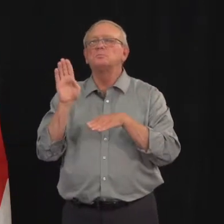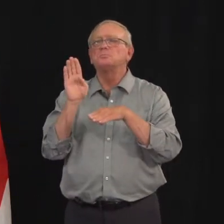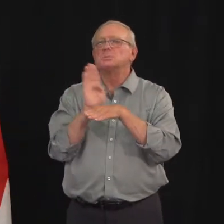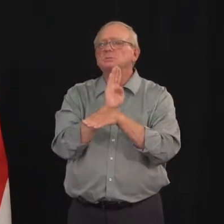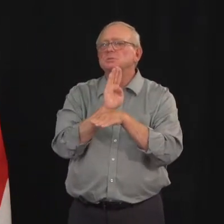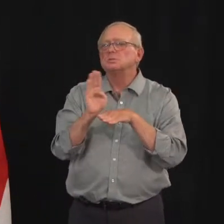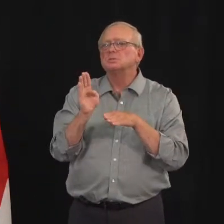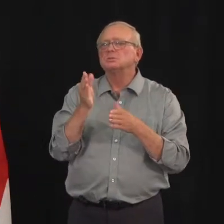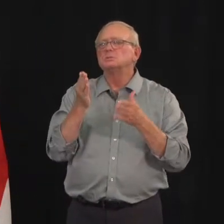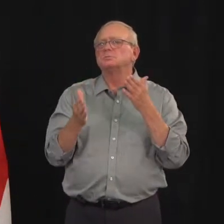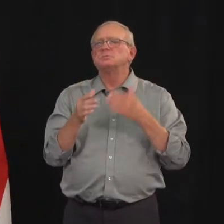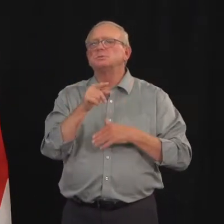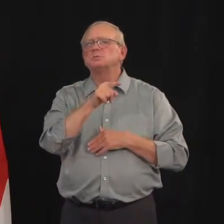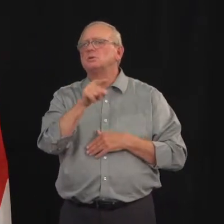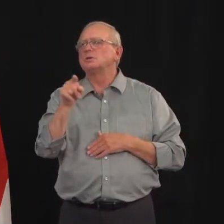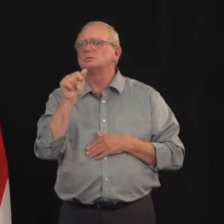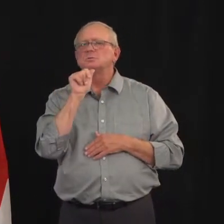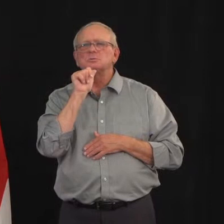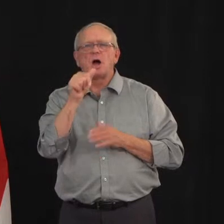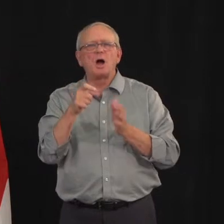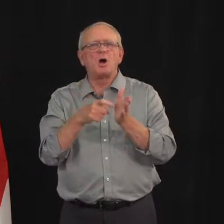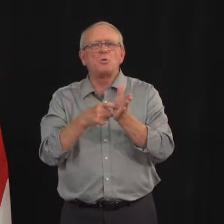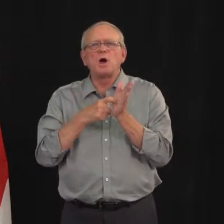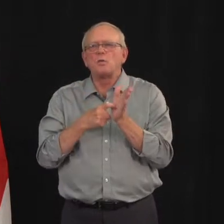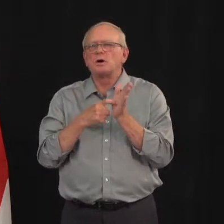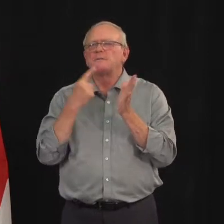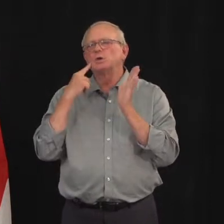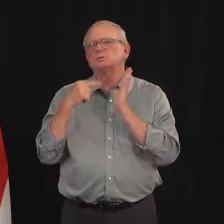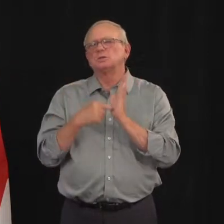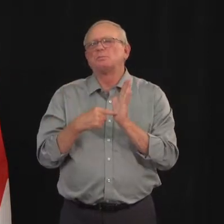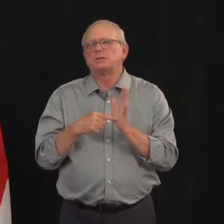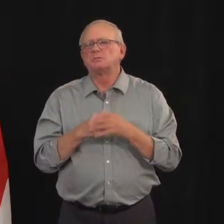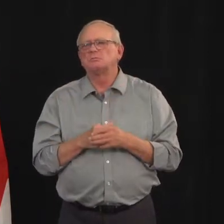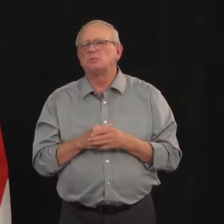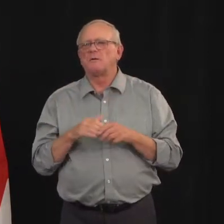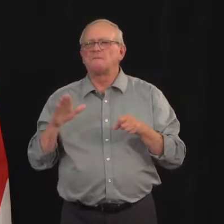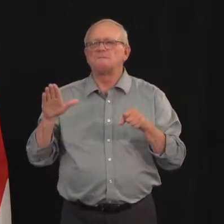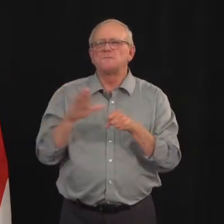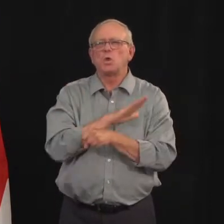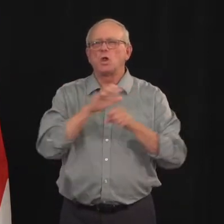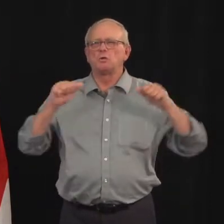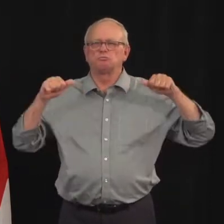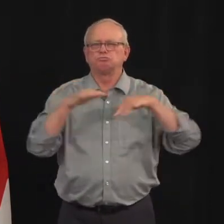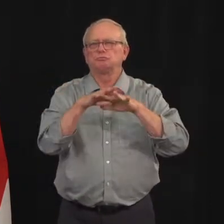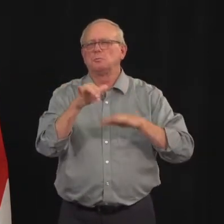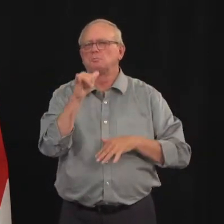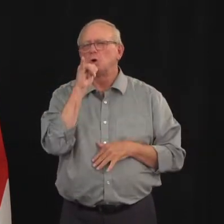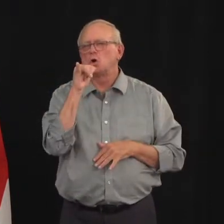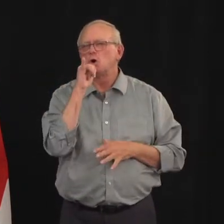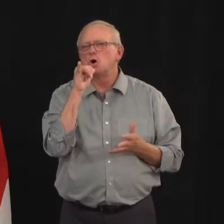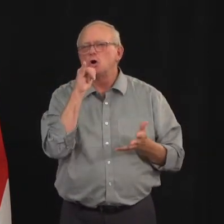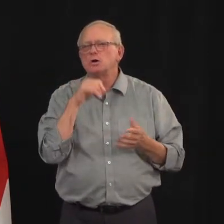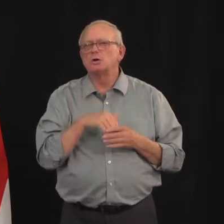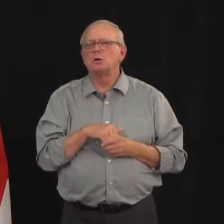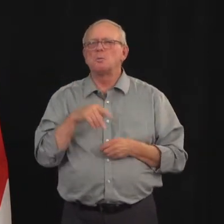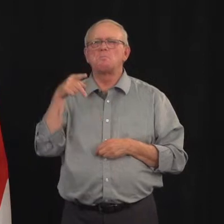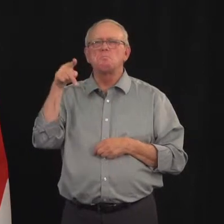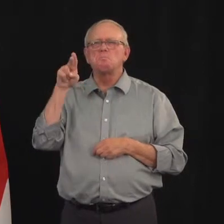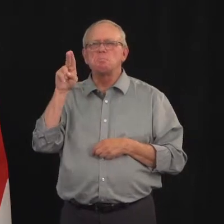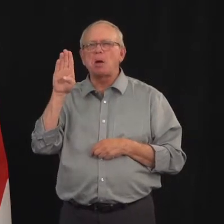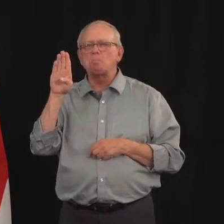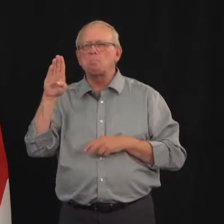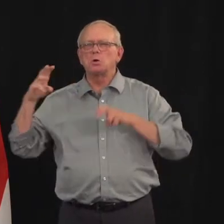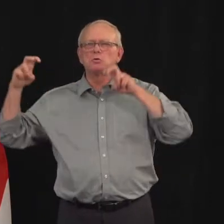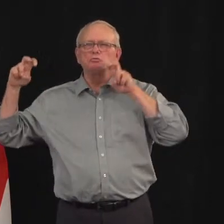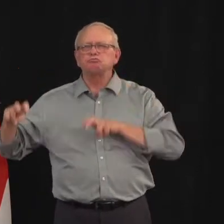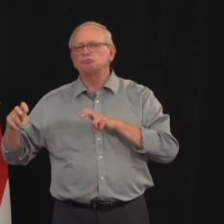bars, such as peddle pubs where people peddle a contraption? They're sitting right next to each other, they're drinking and